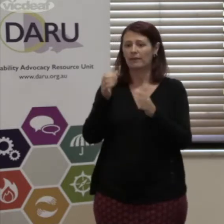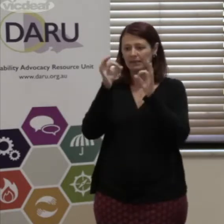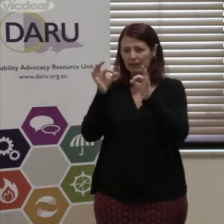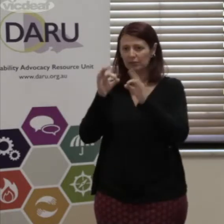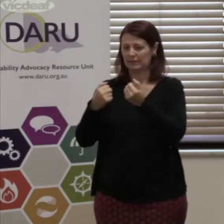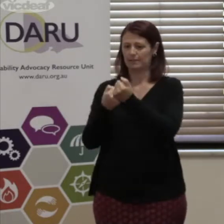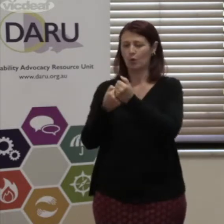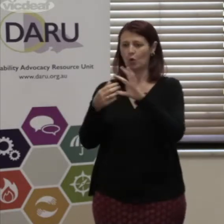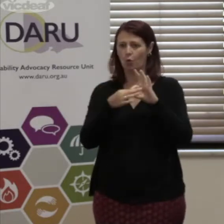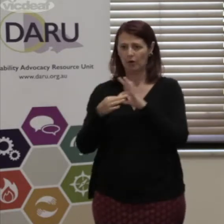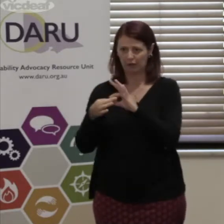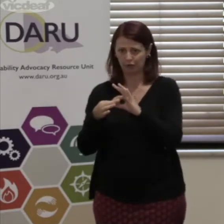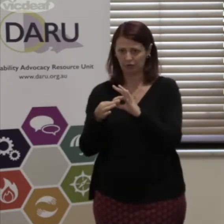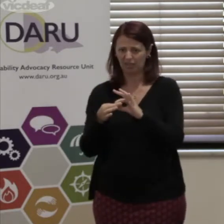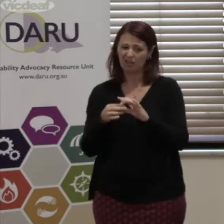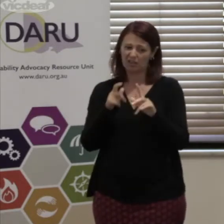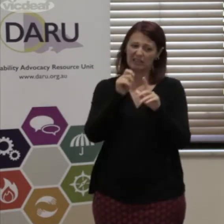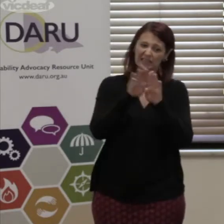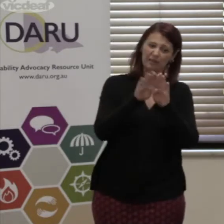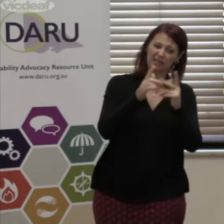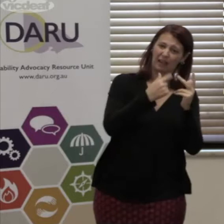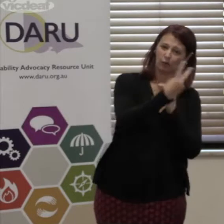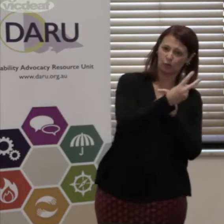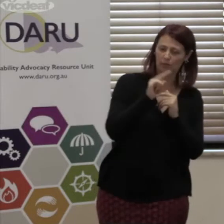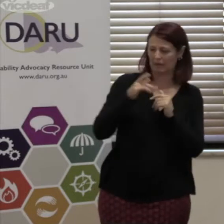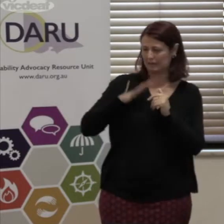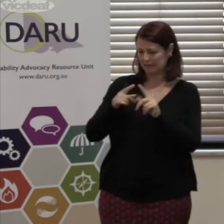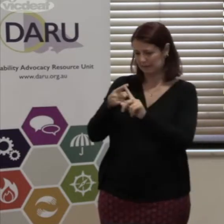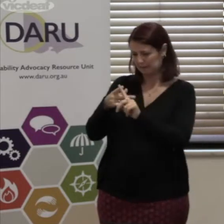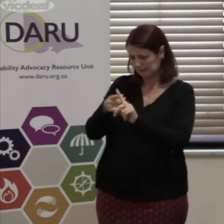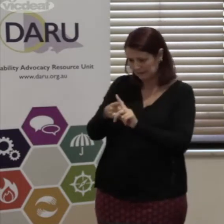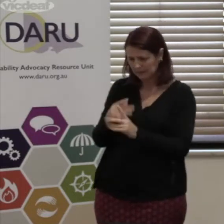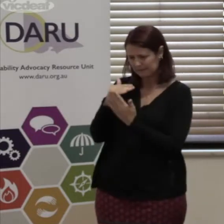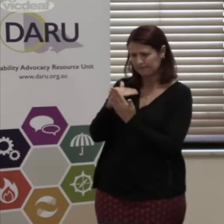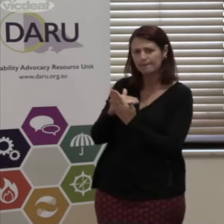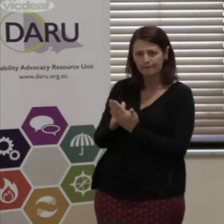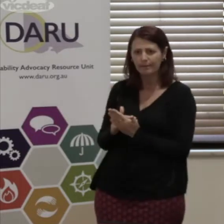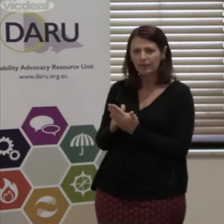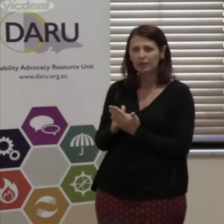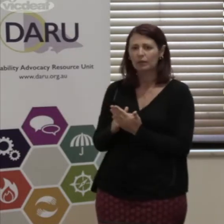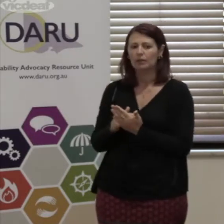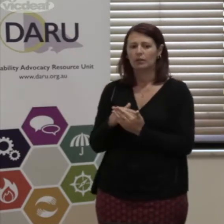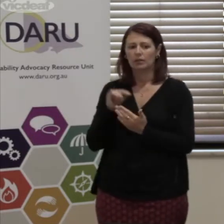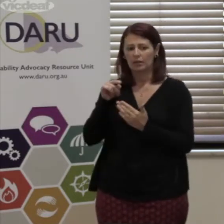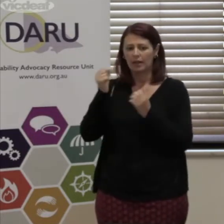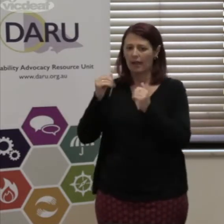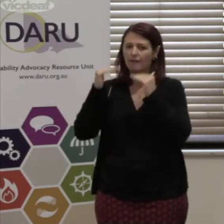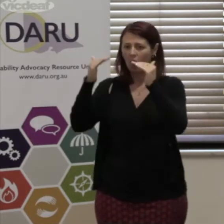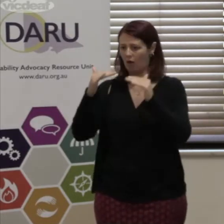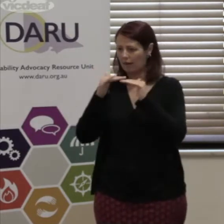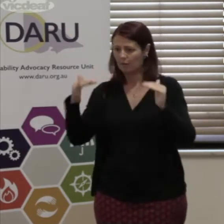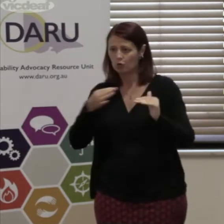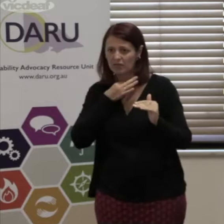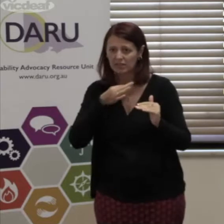coordination, which is like the other two, with a requirement for a specialised framework necessitated by specific high-level risks and